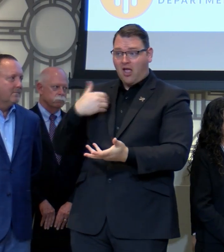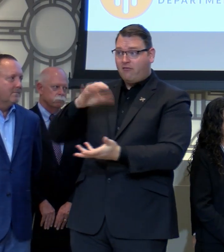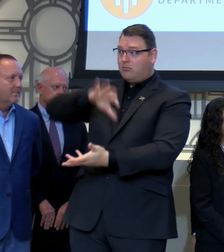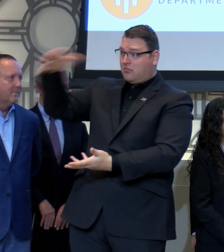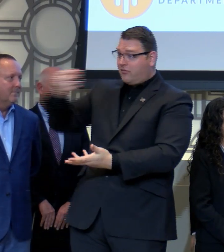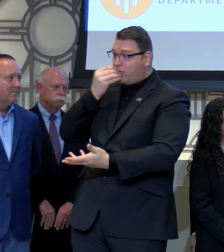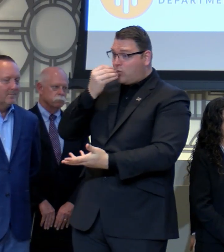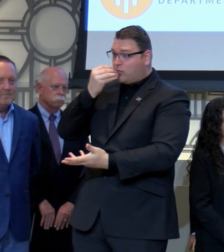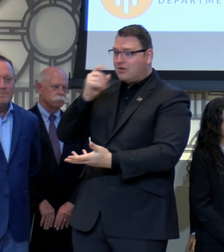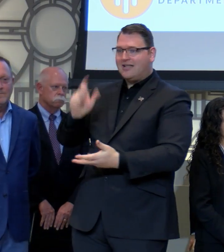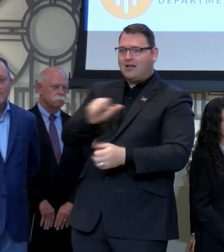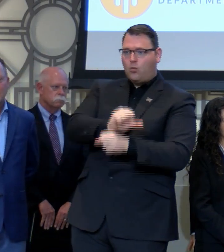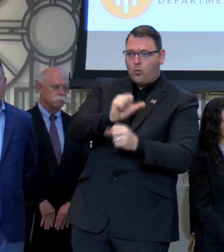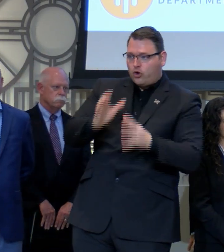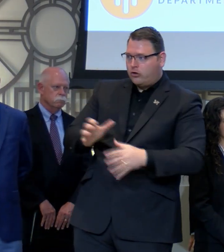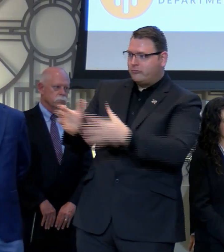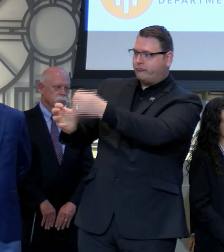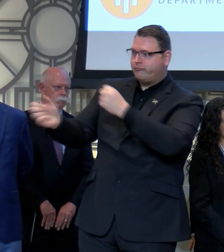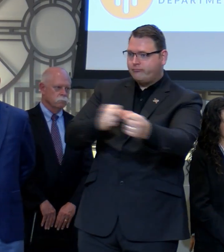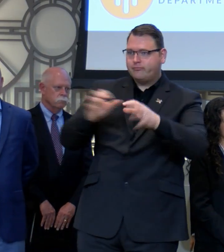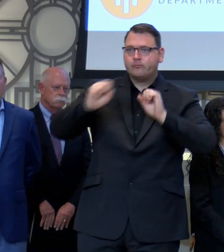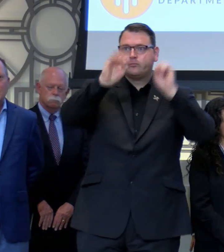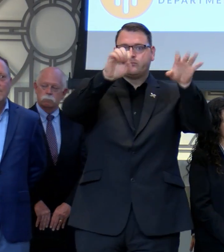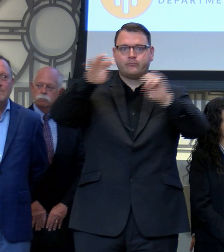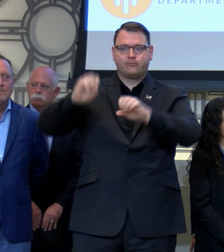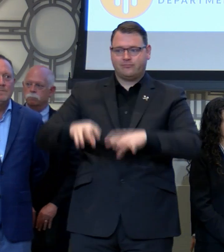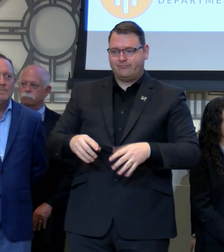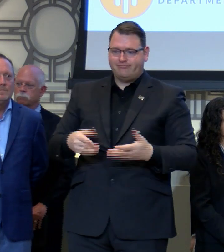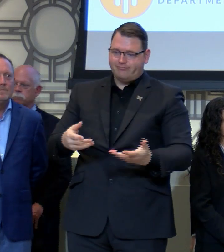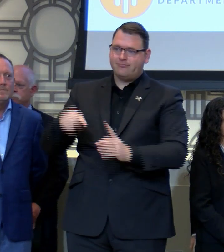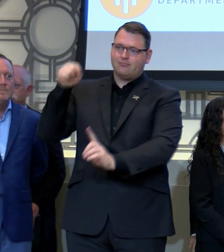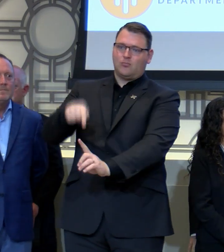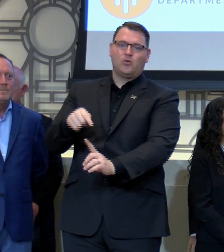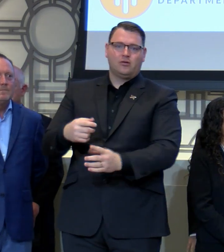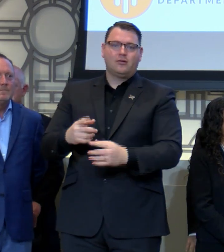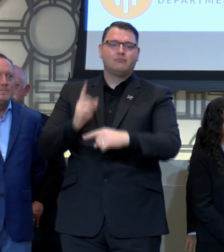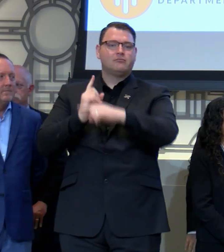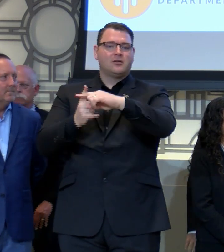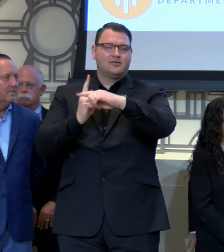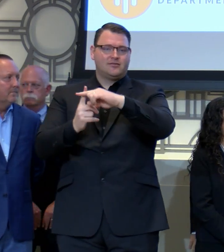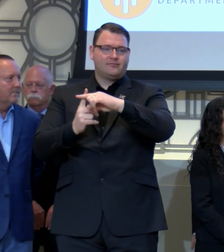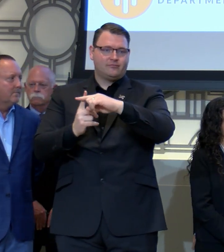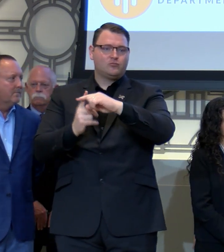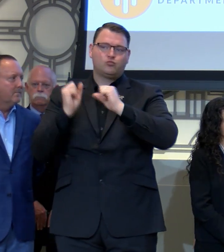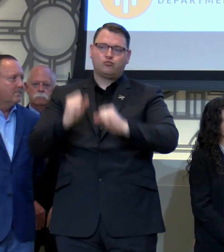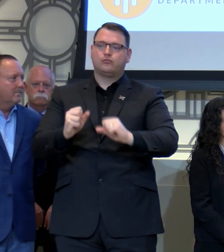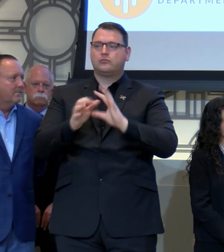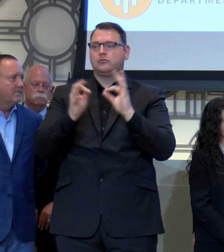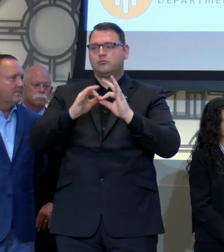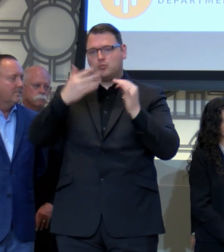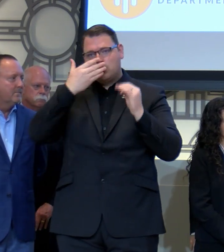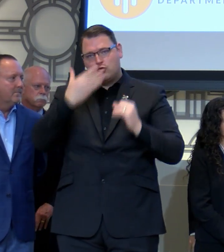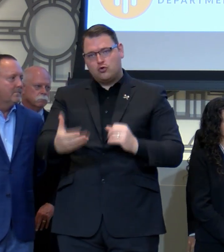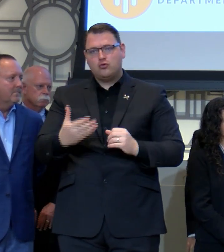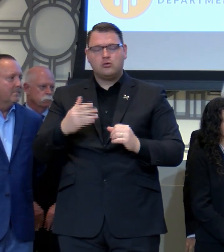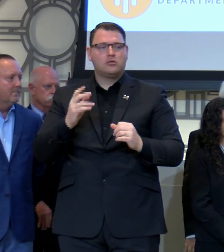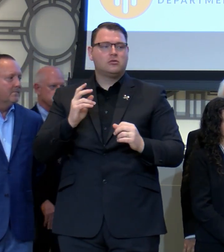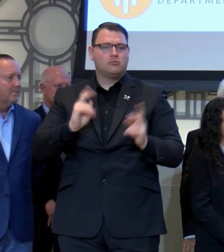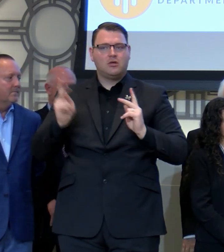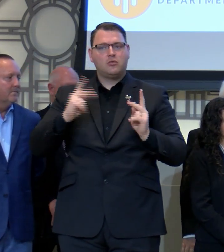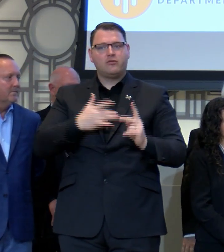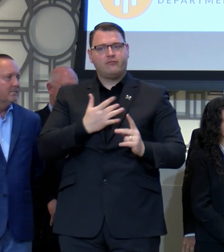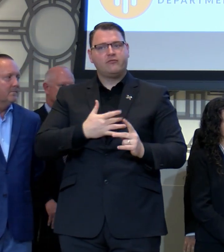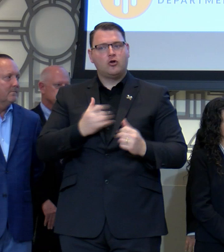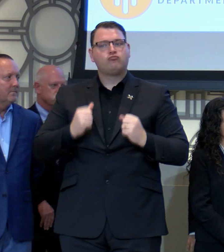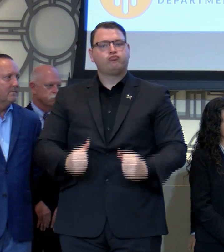you need the people to get it out. So that, to me, is a very, very positive and strong statement that people can take some degree of